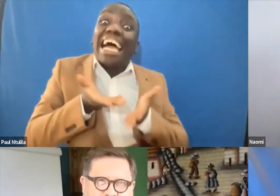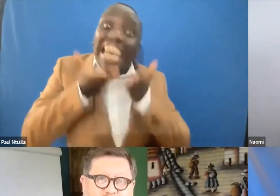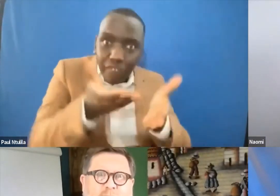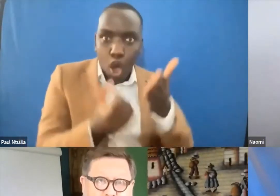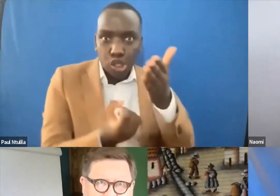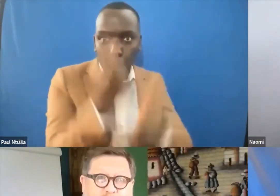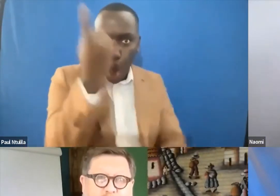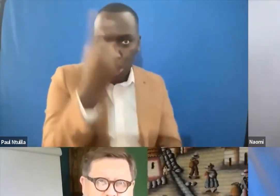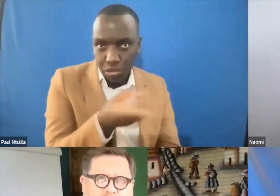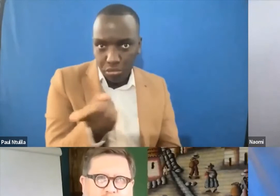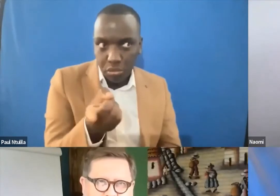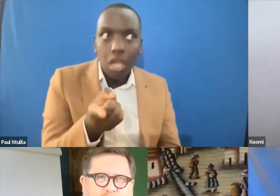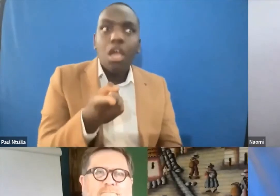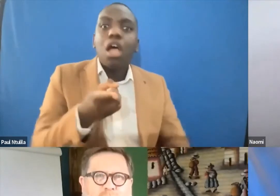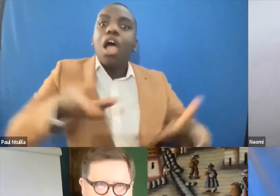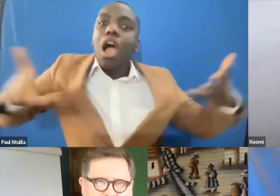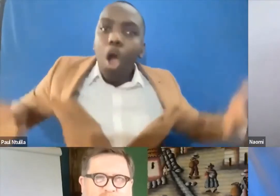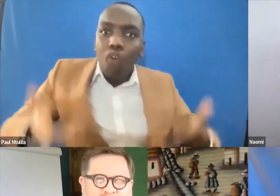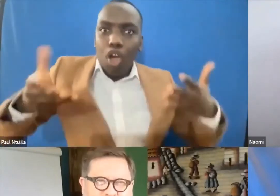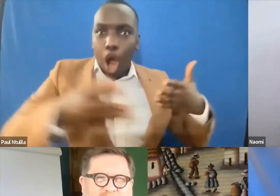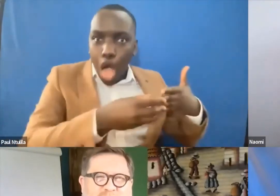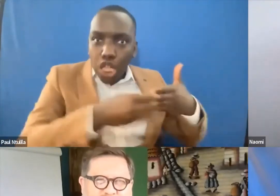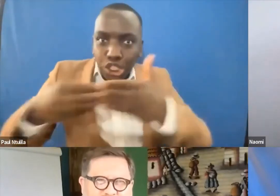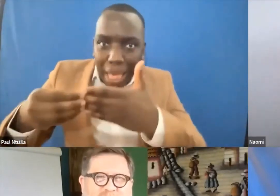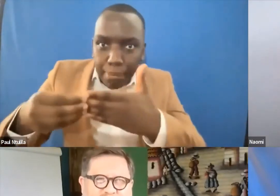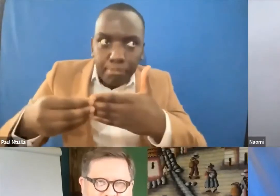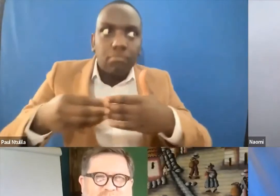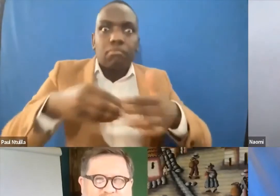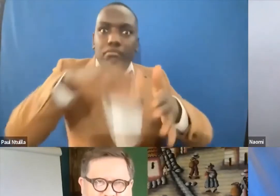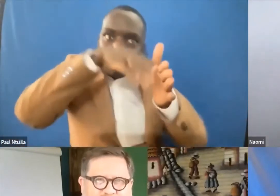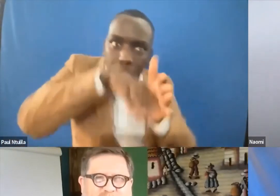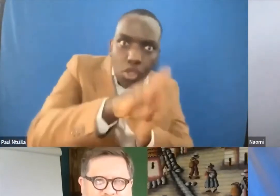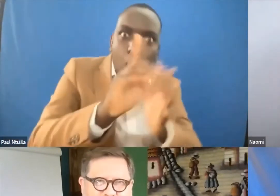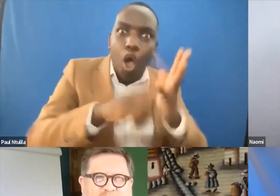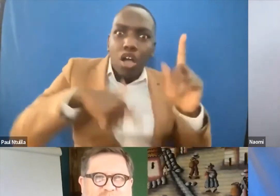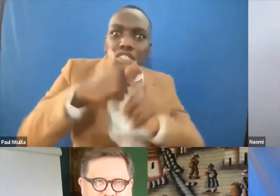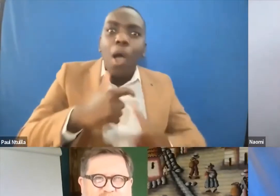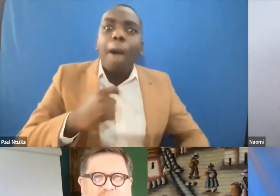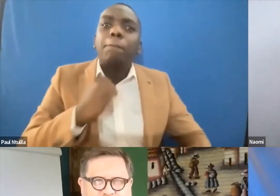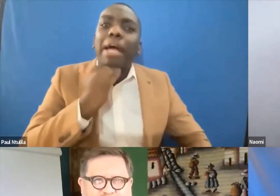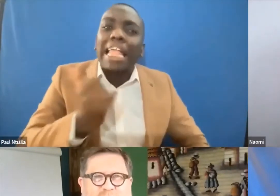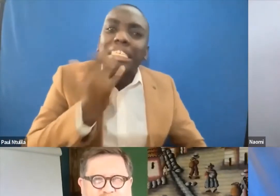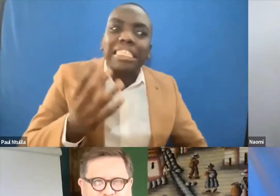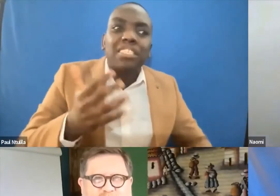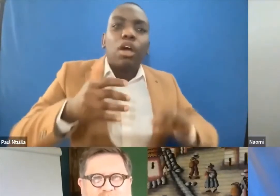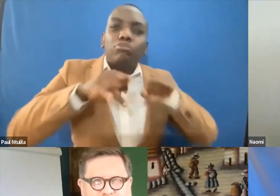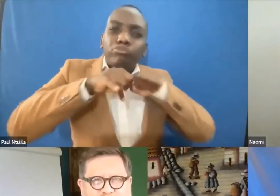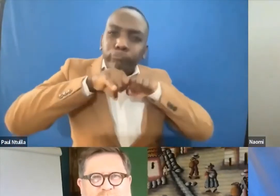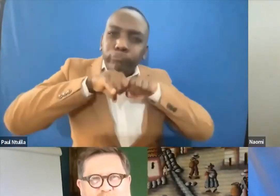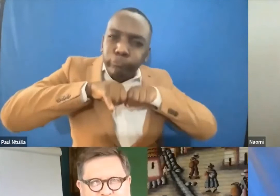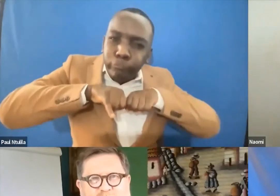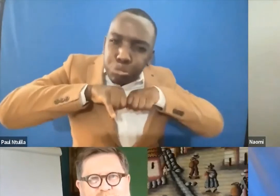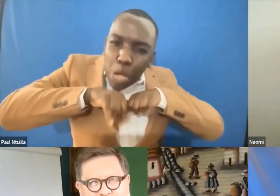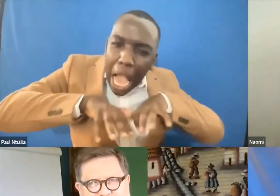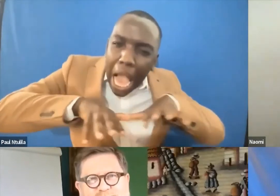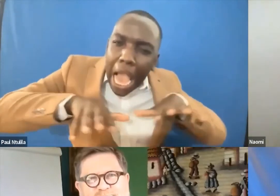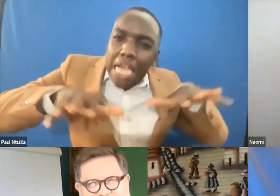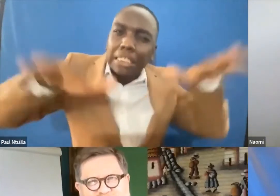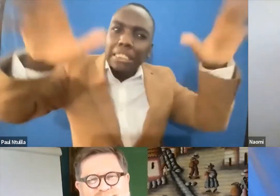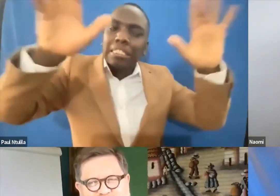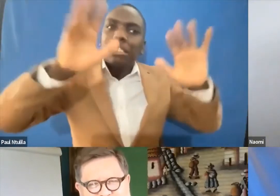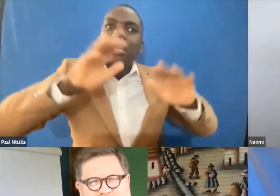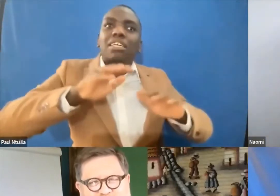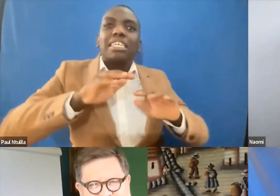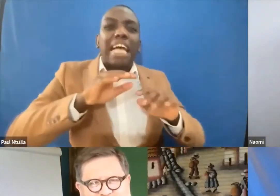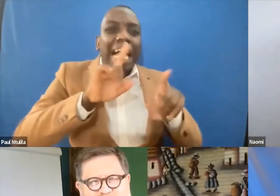I want to hand on to the next generation. I want to make sure that we are encouraging leaders to rise up throughout the UK. So we have plenty